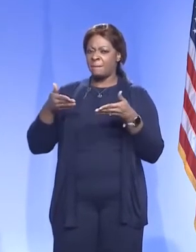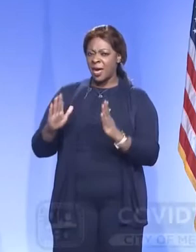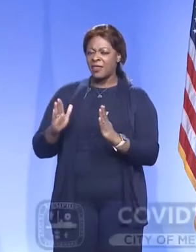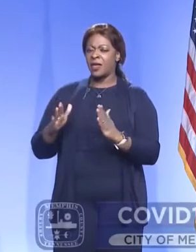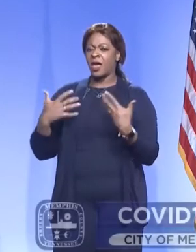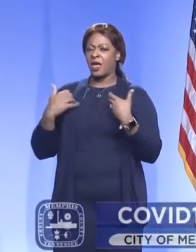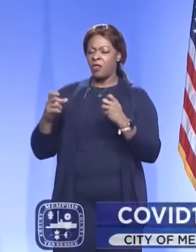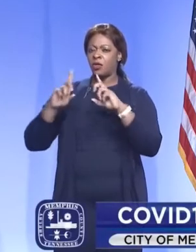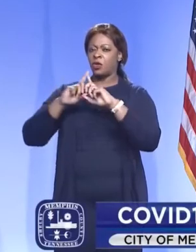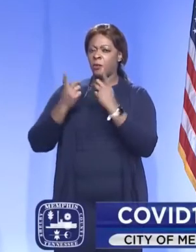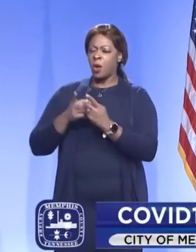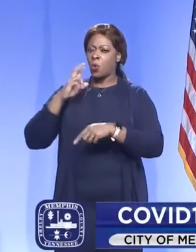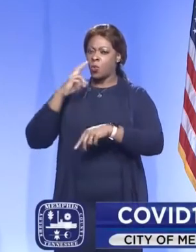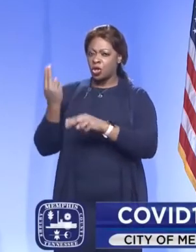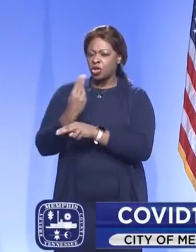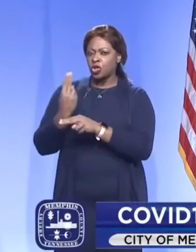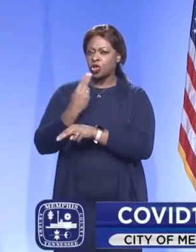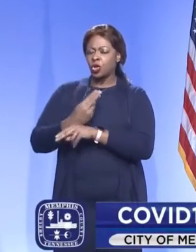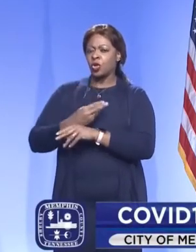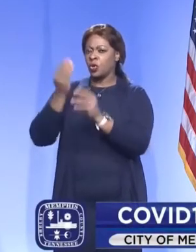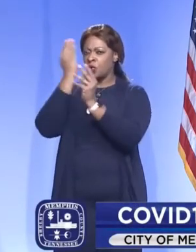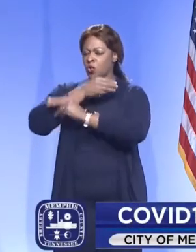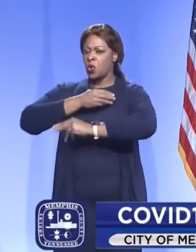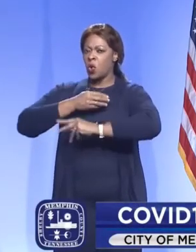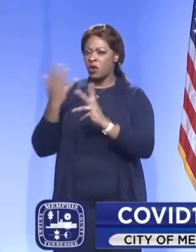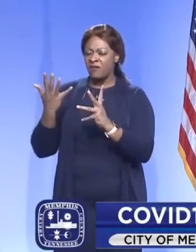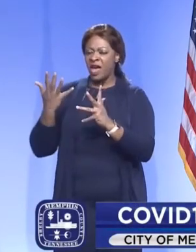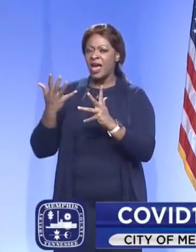Kendall Downing, WMC.